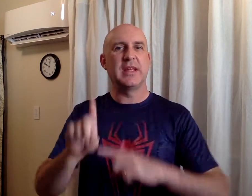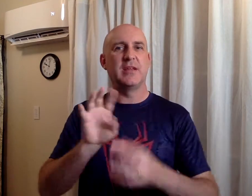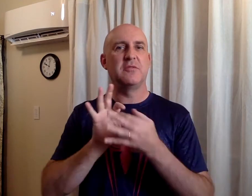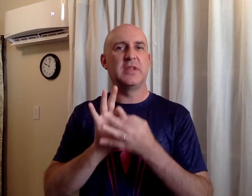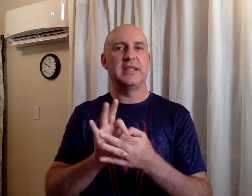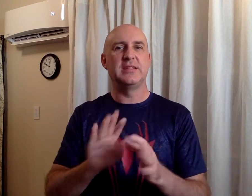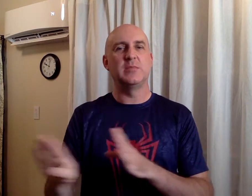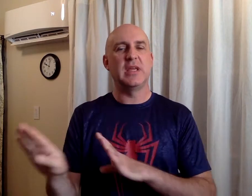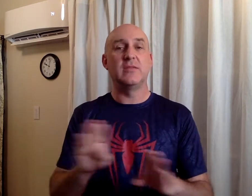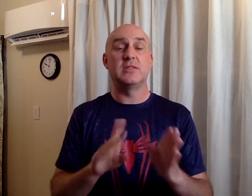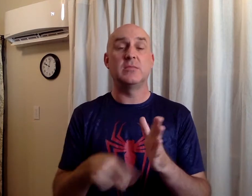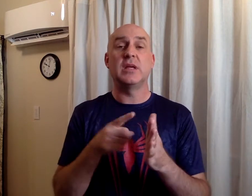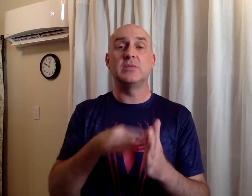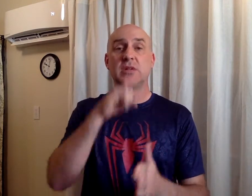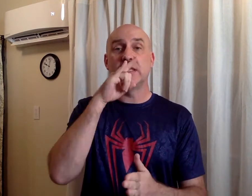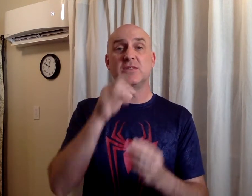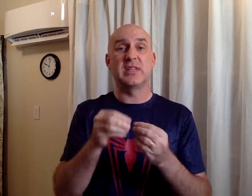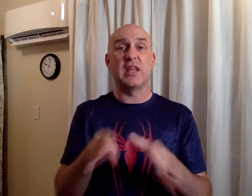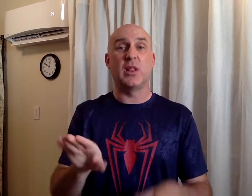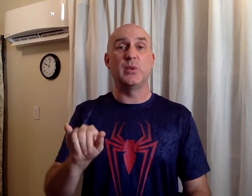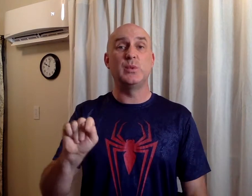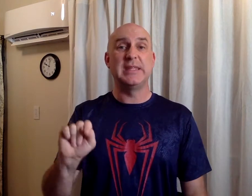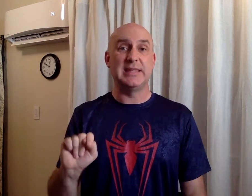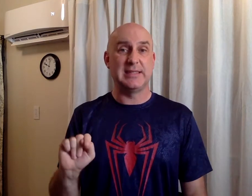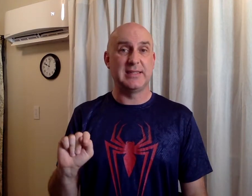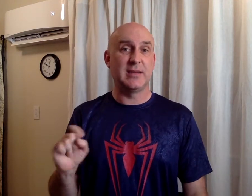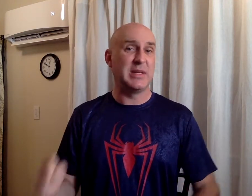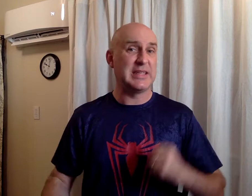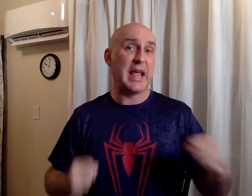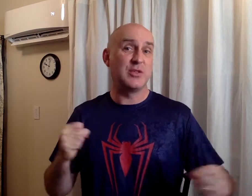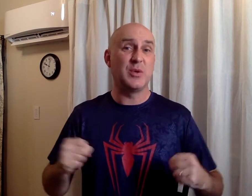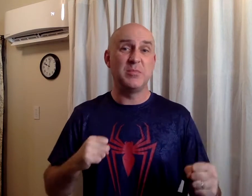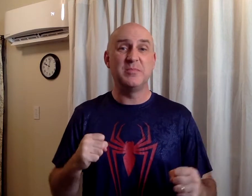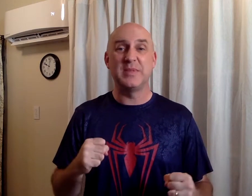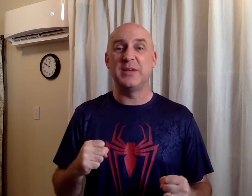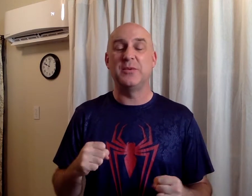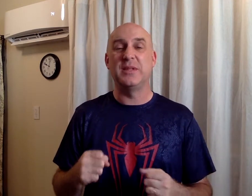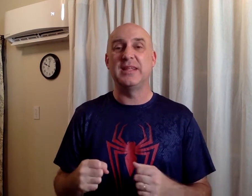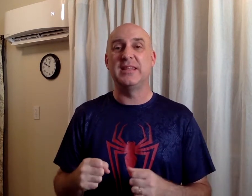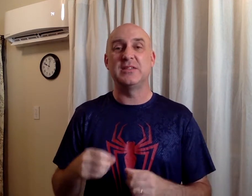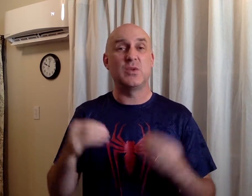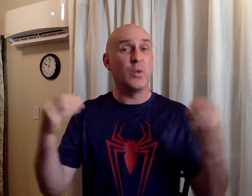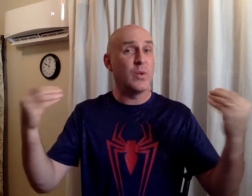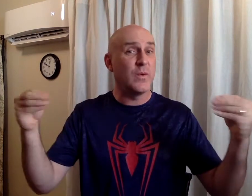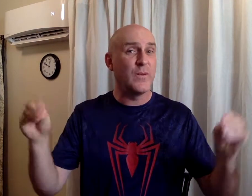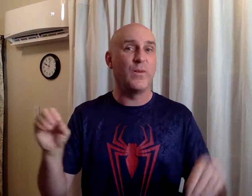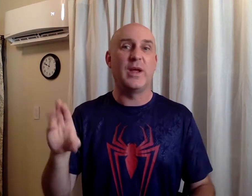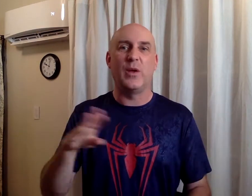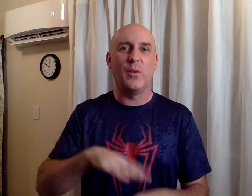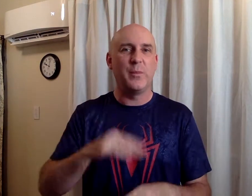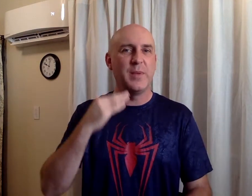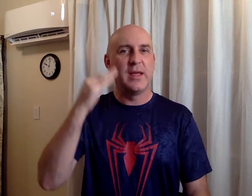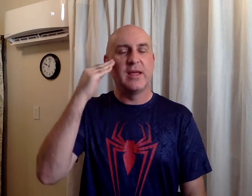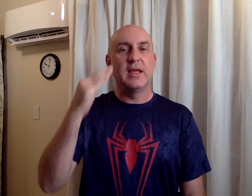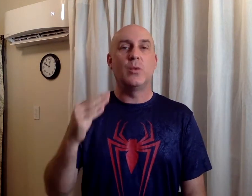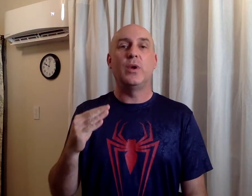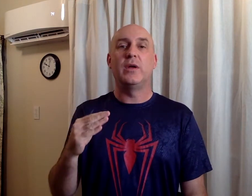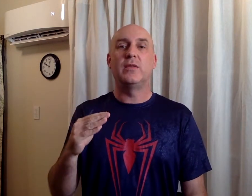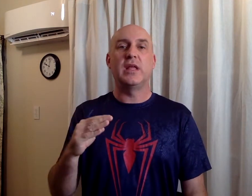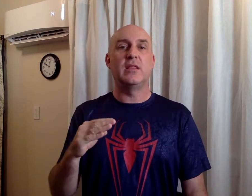of related to behavior. Sometimes our kids just kind of lose it. It could be a tantrum, in the store or at home, where